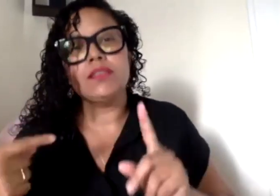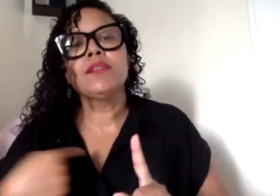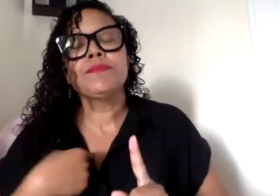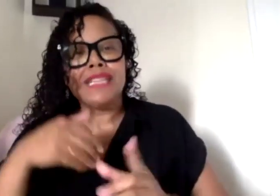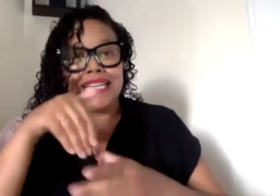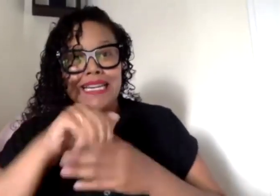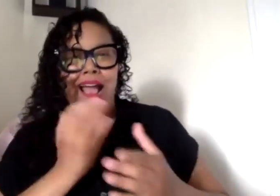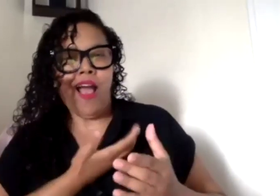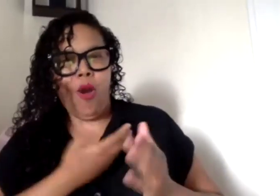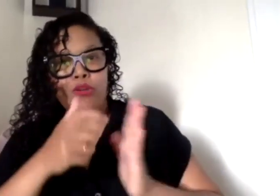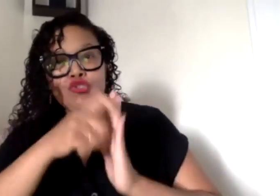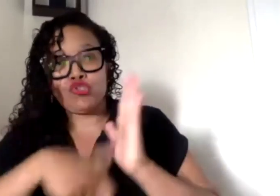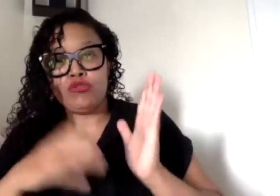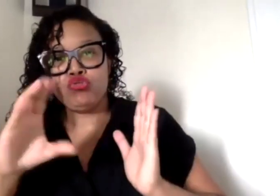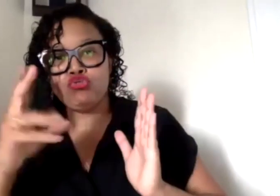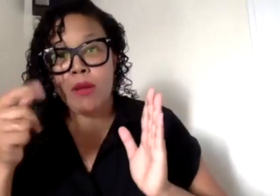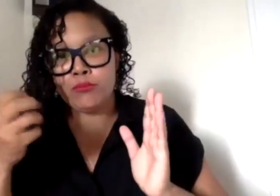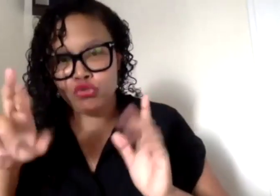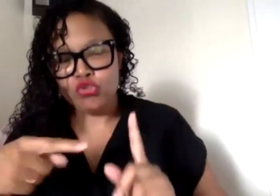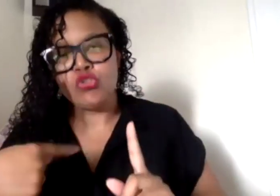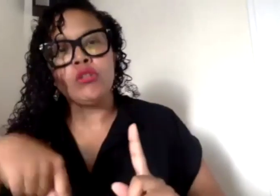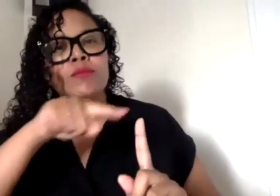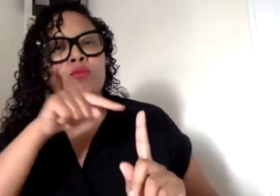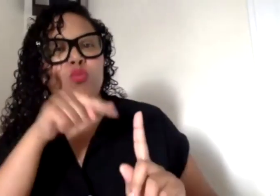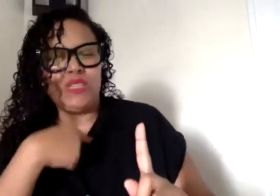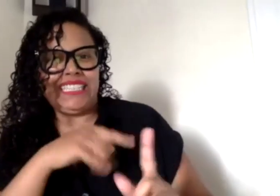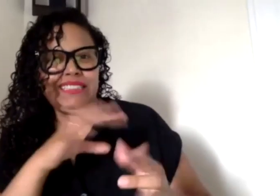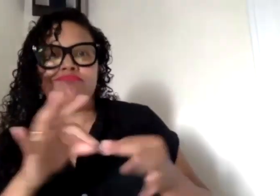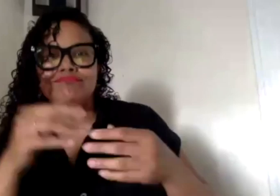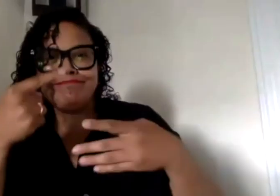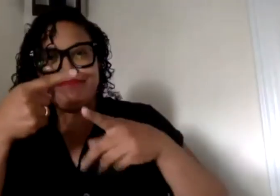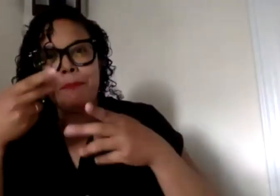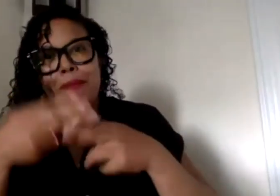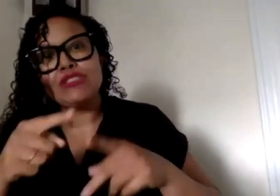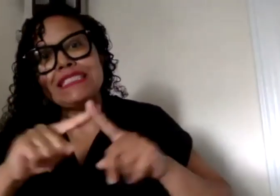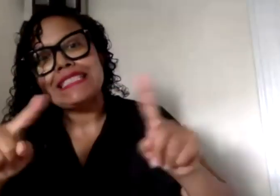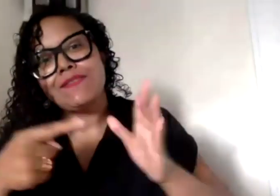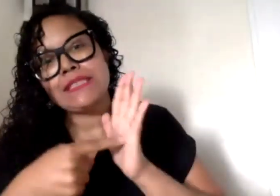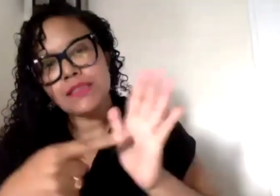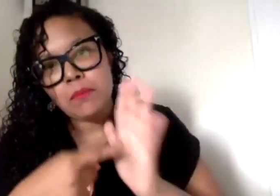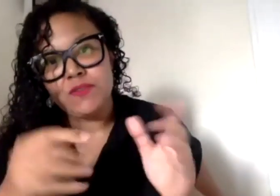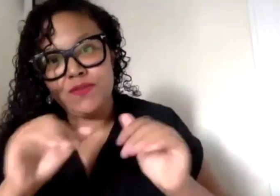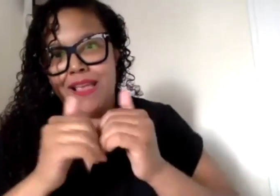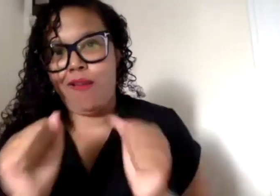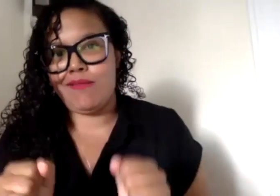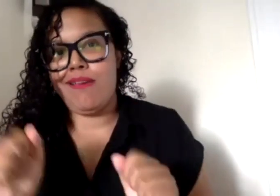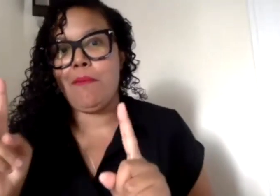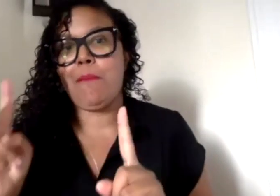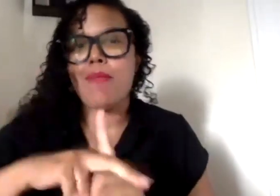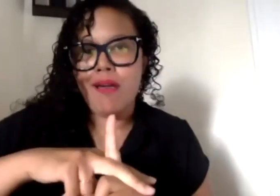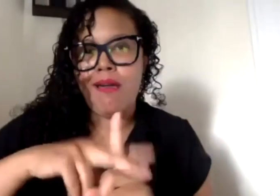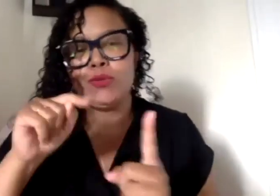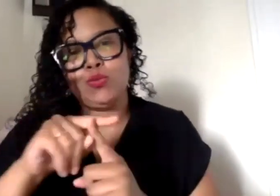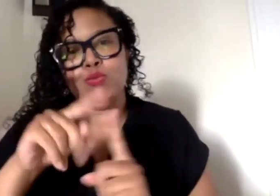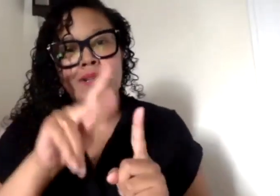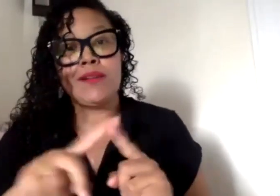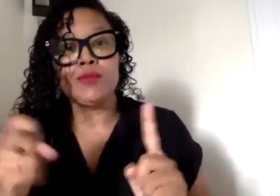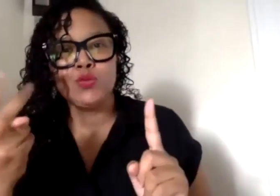Hi, this is Dr. Ani speaking. Yeah, I would say that we mentioned several examples in our